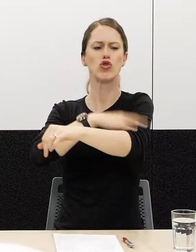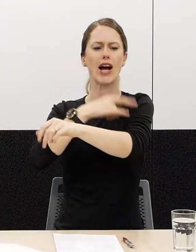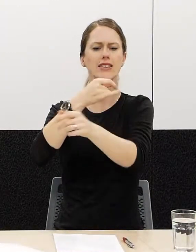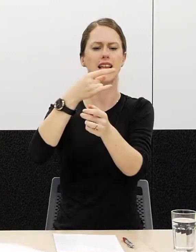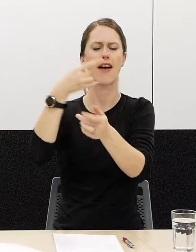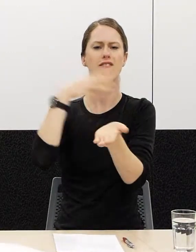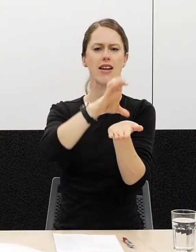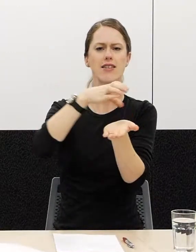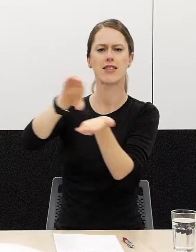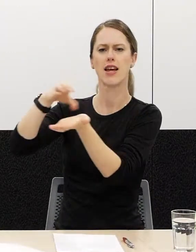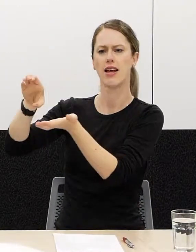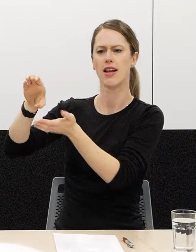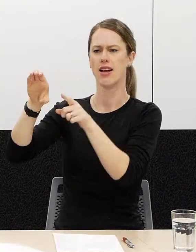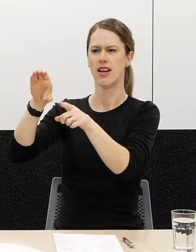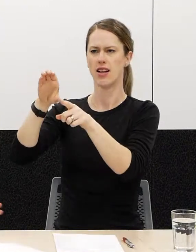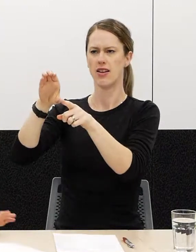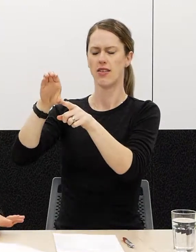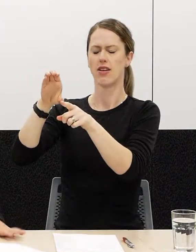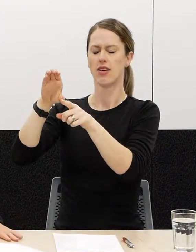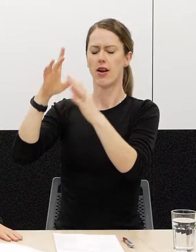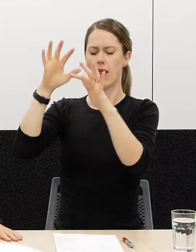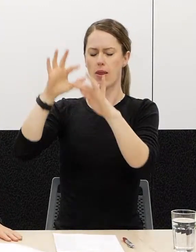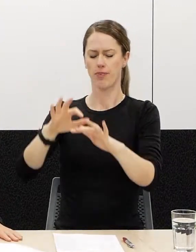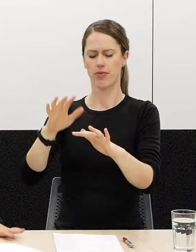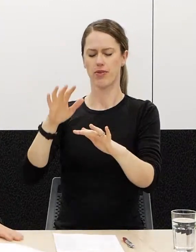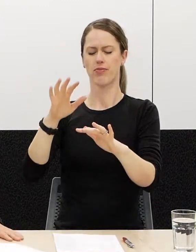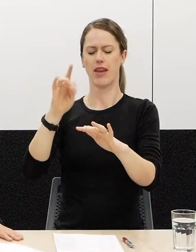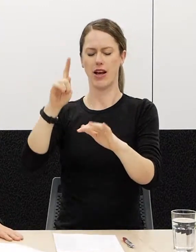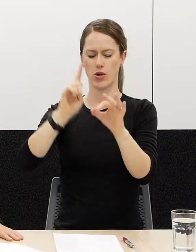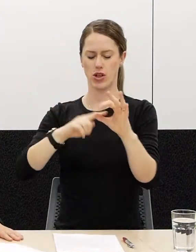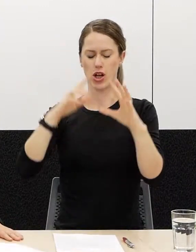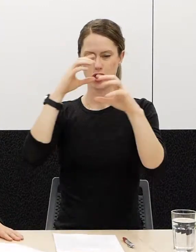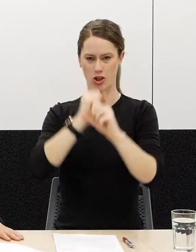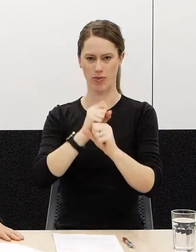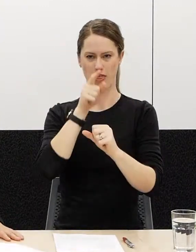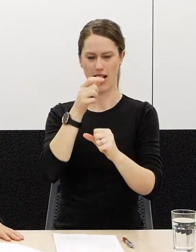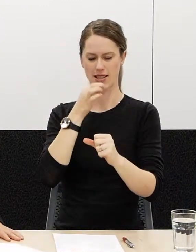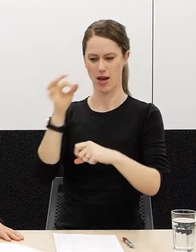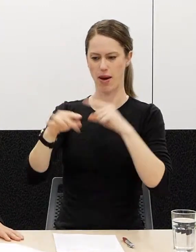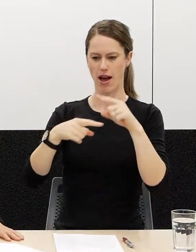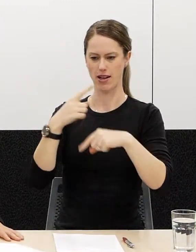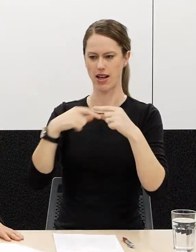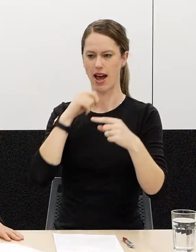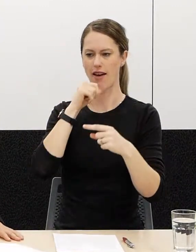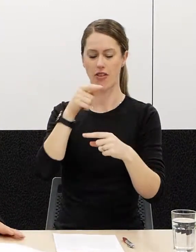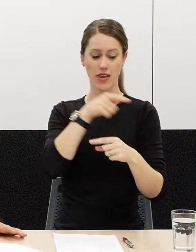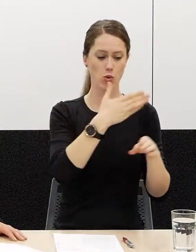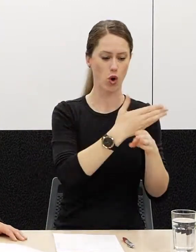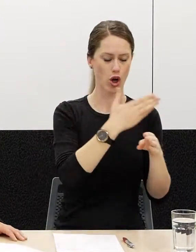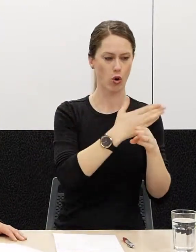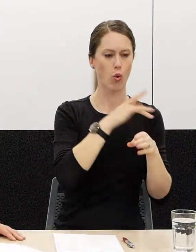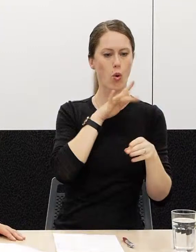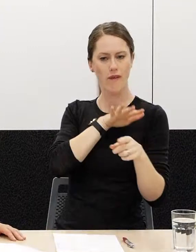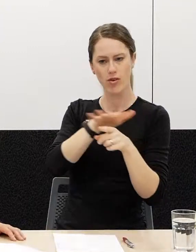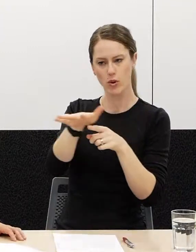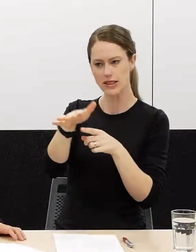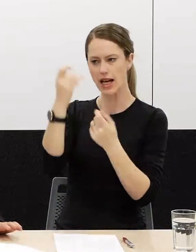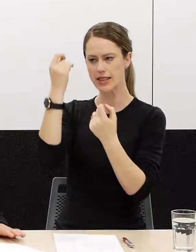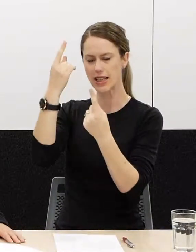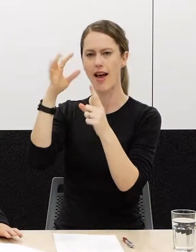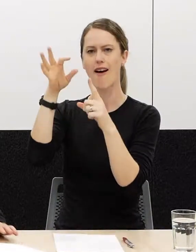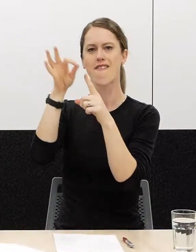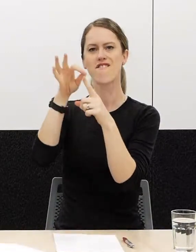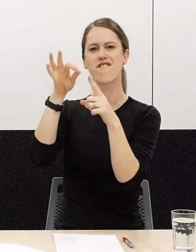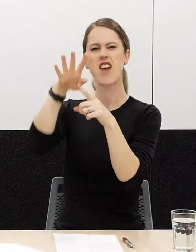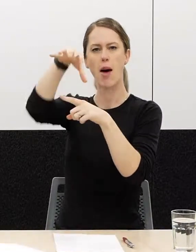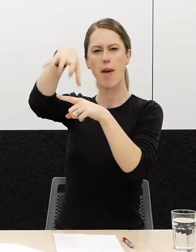be funding? Right, I'm going to assume that this question is asking about whether or not this work will allow us to understand more